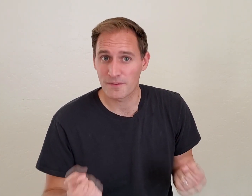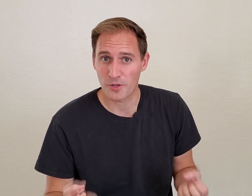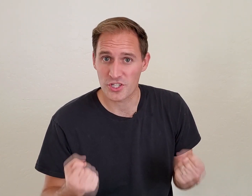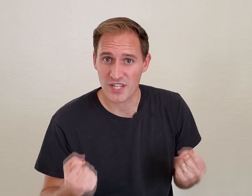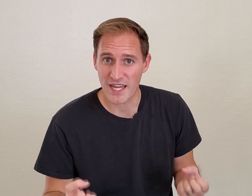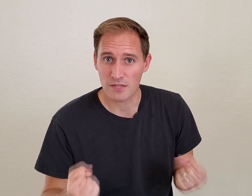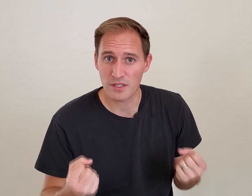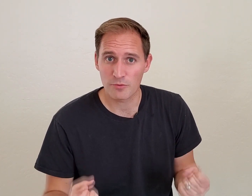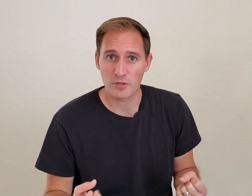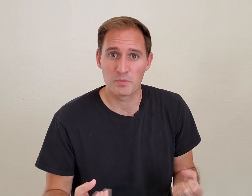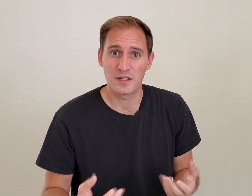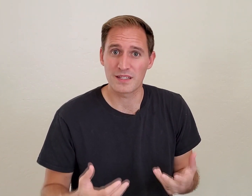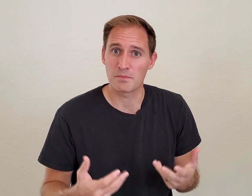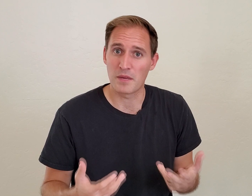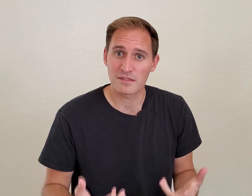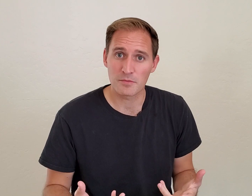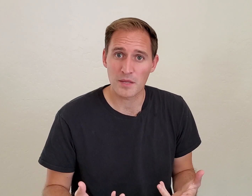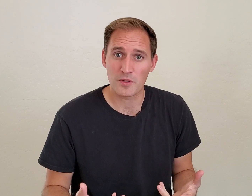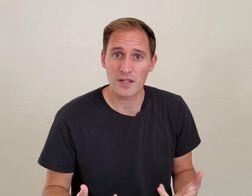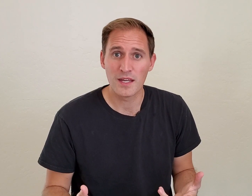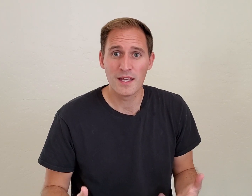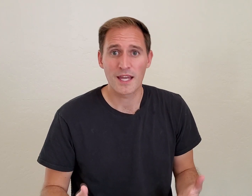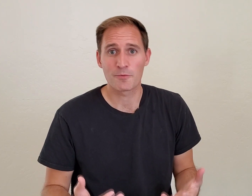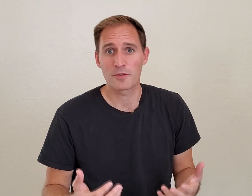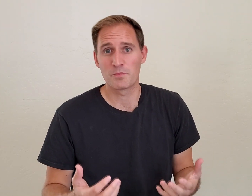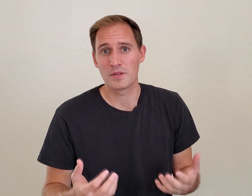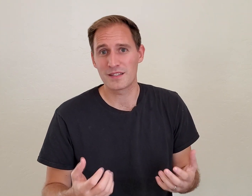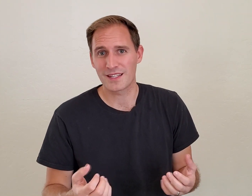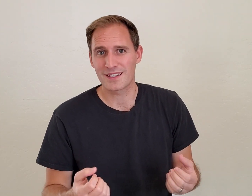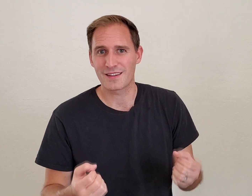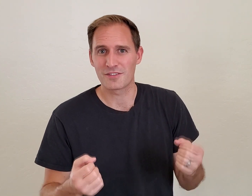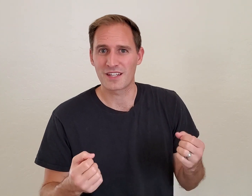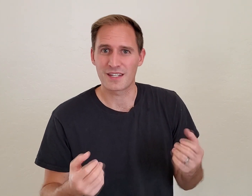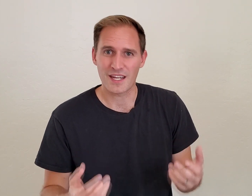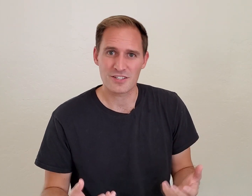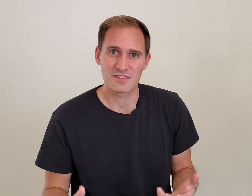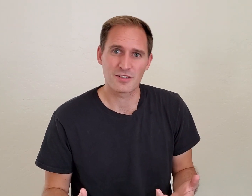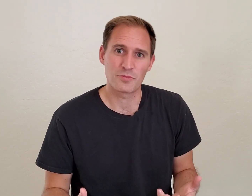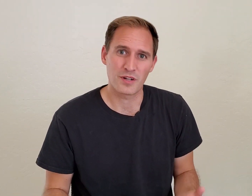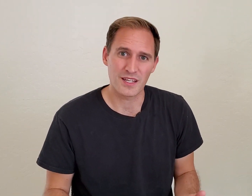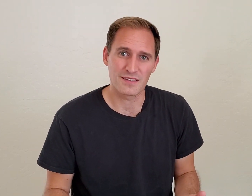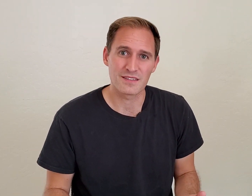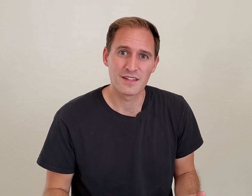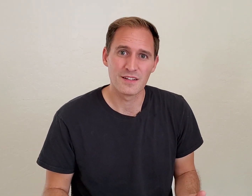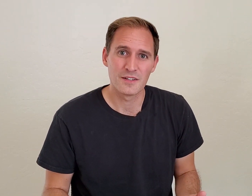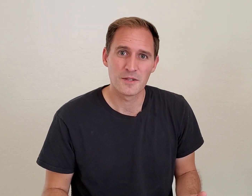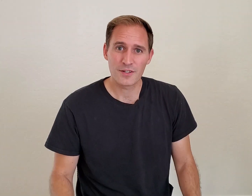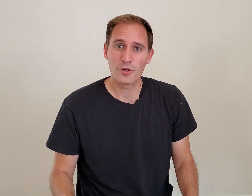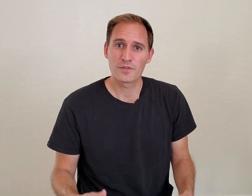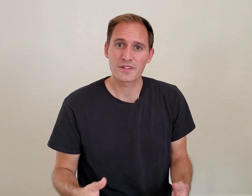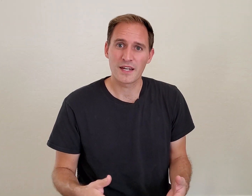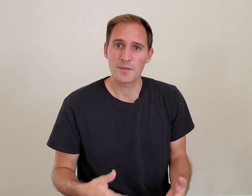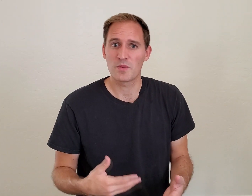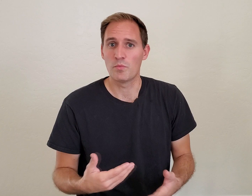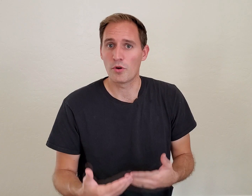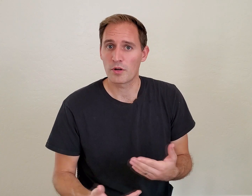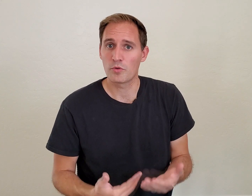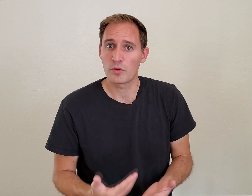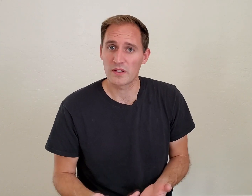if we're shadowing, we're building muscle memory and we're building those connections in our brains. And over time, the more and more we